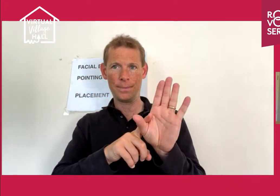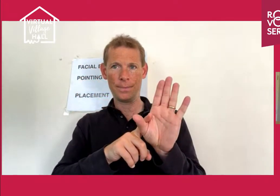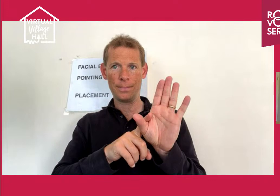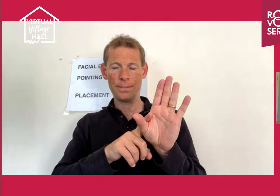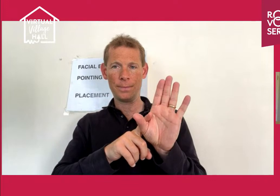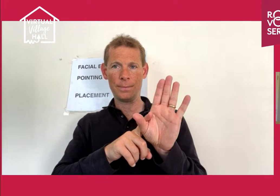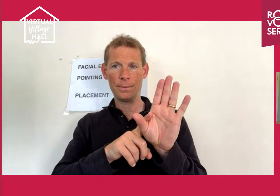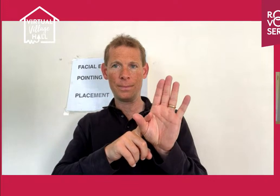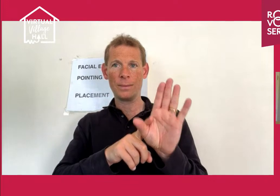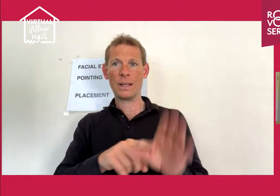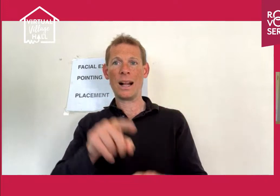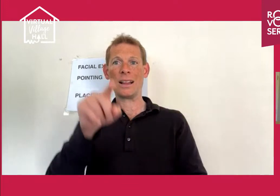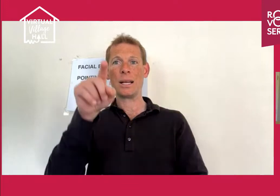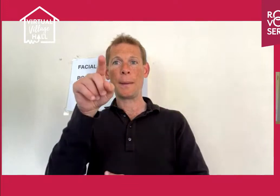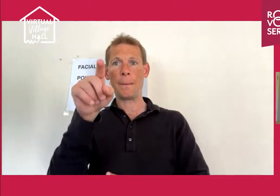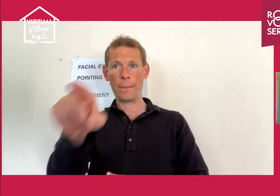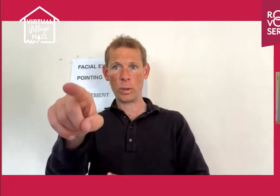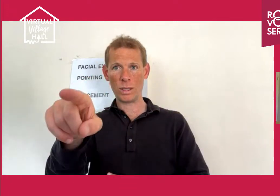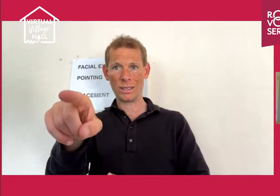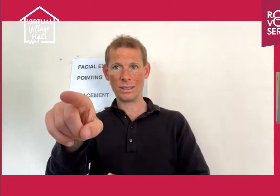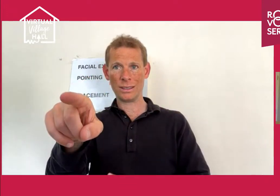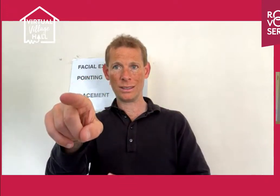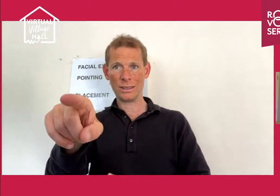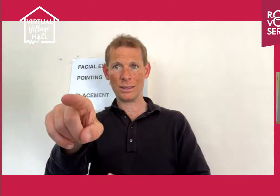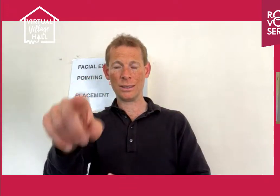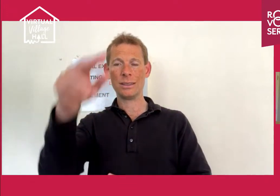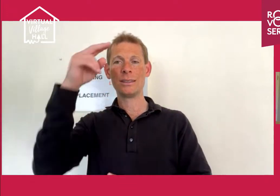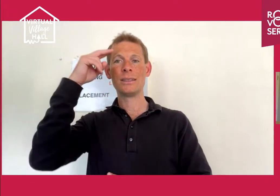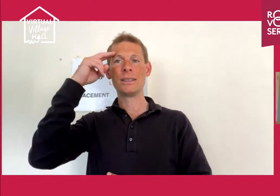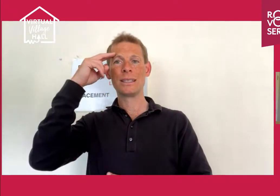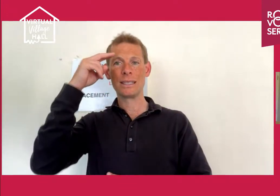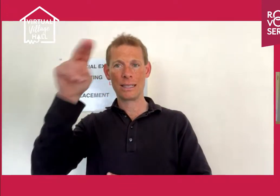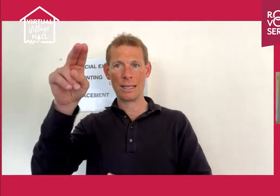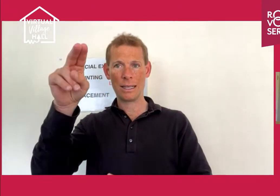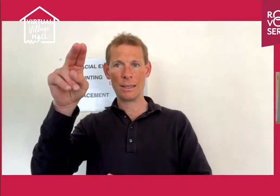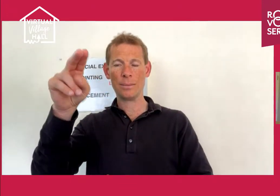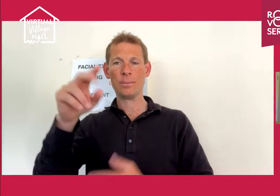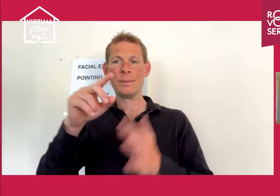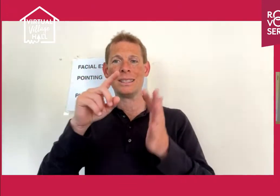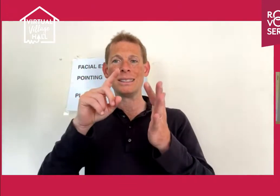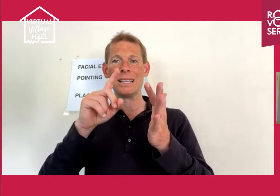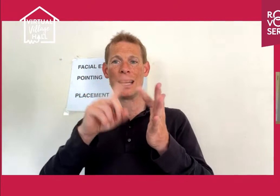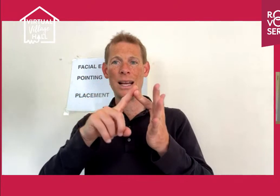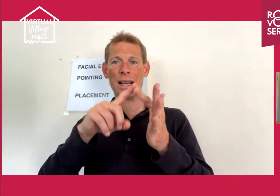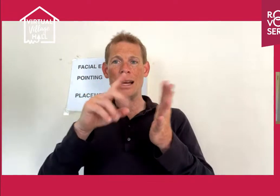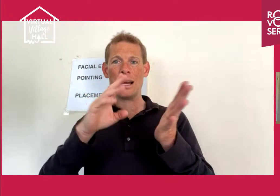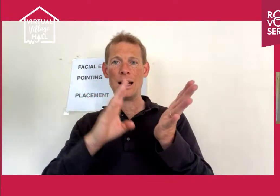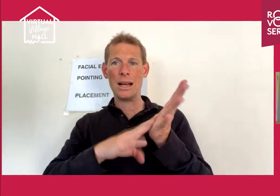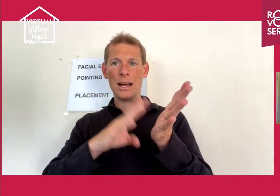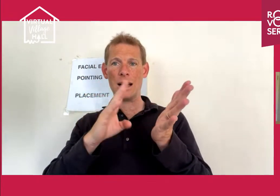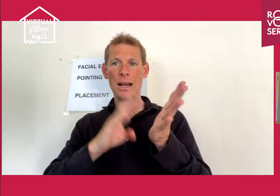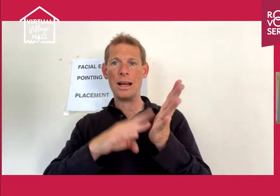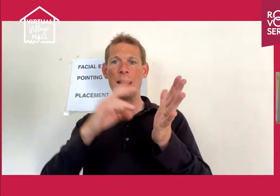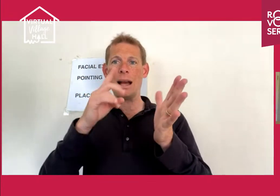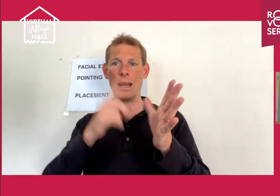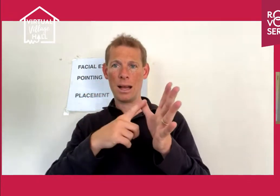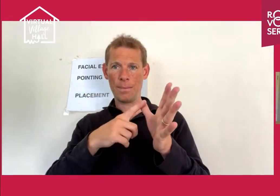her name is Amy. Then I'm pointing to another space. Her name is